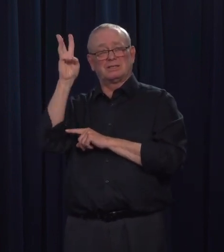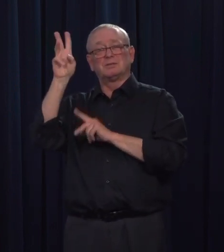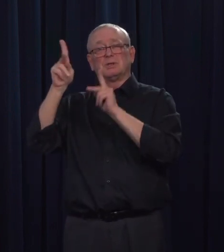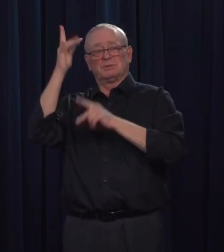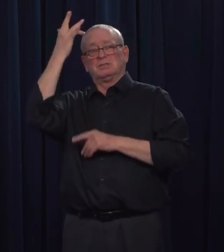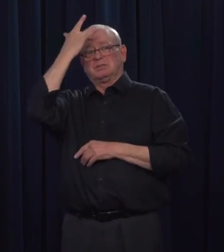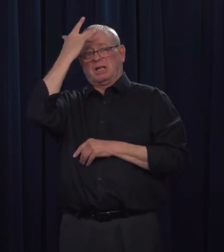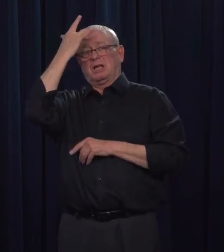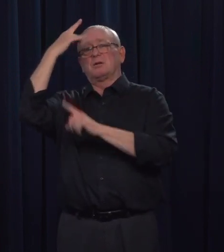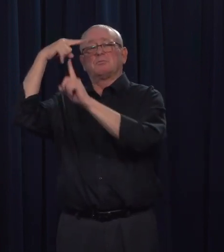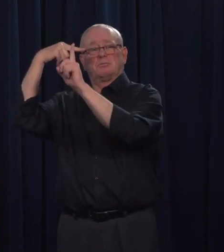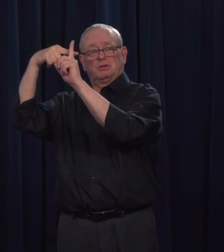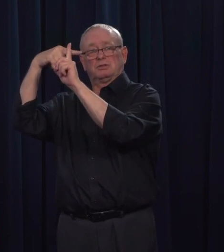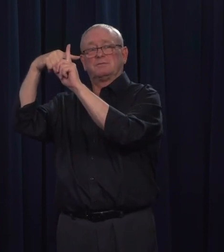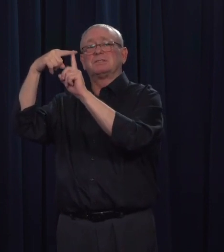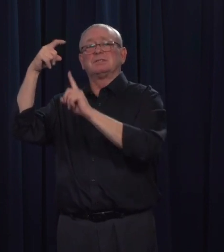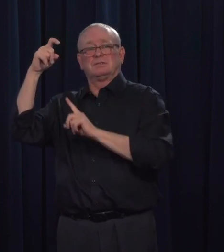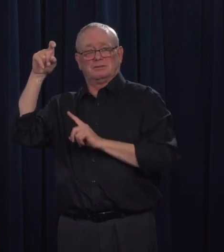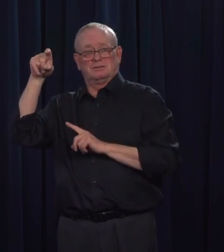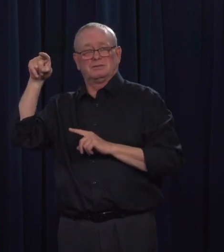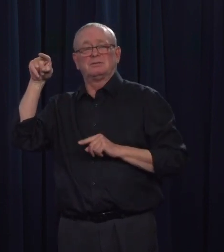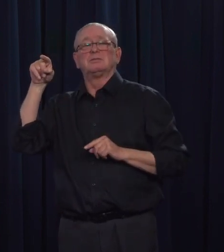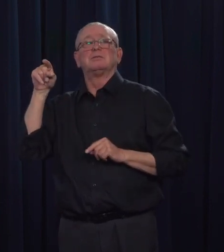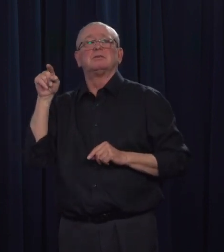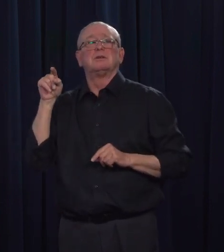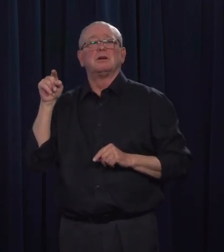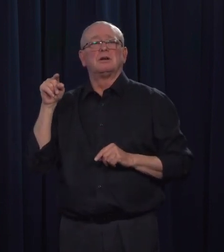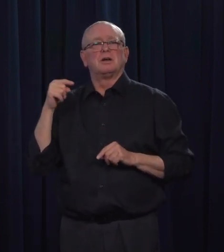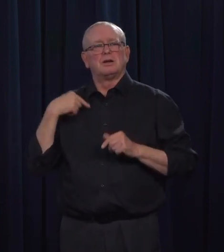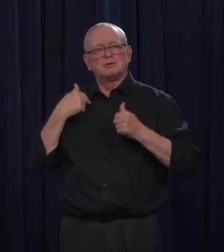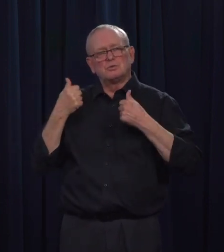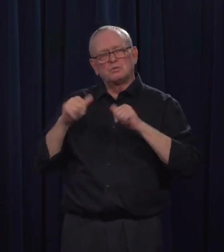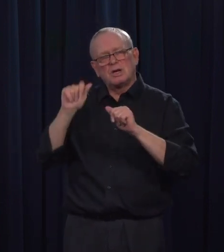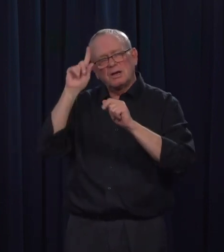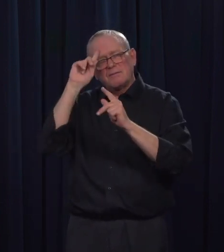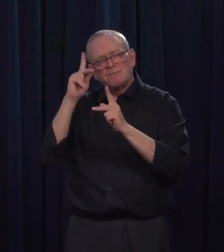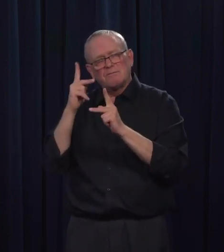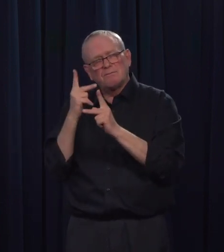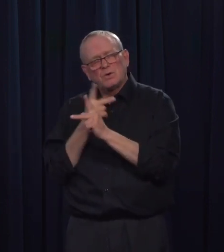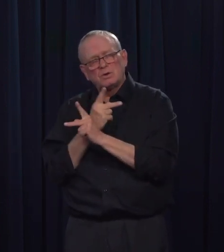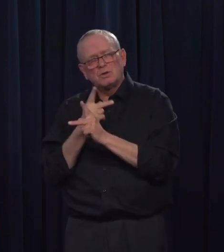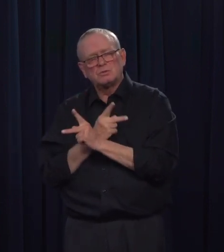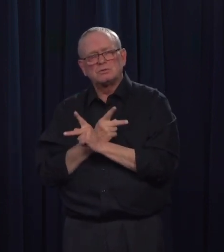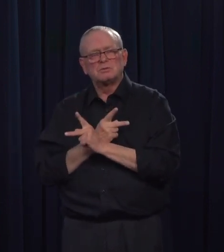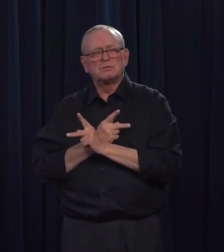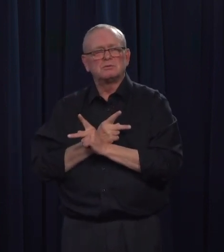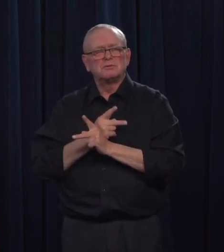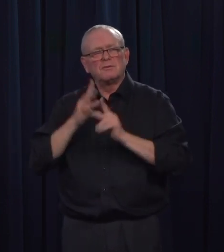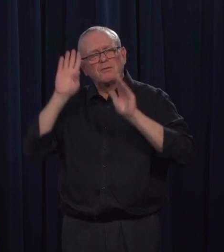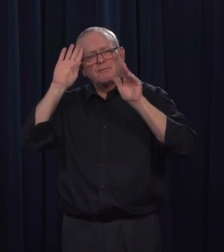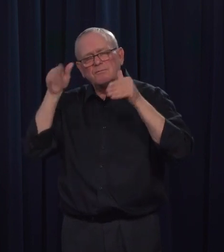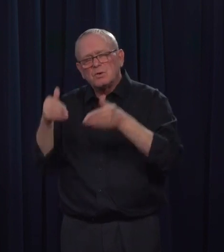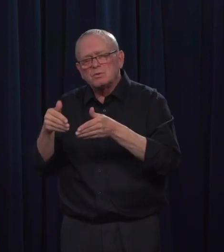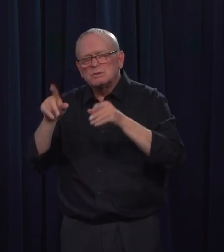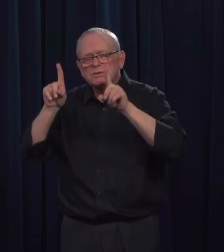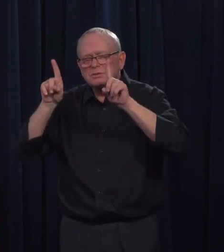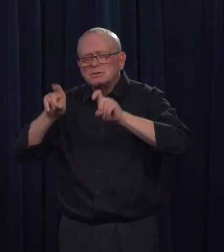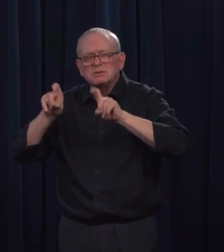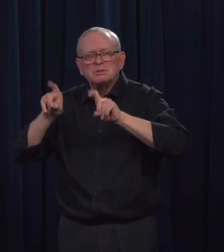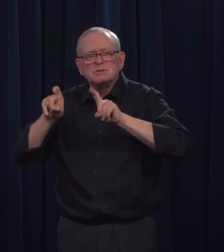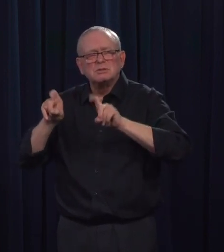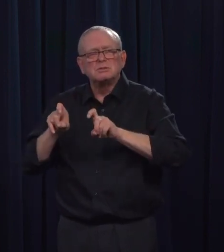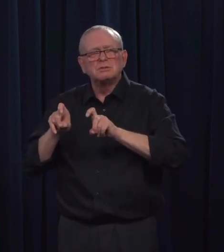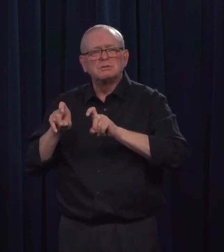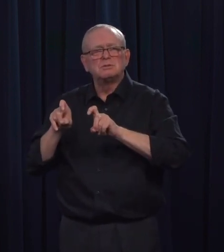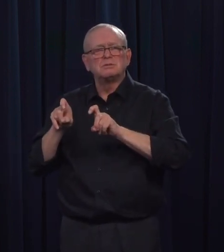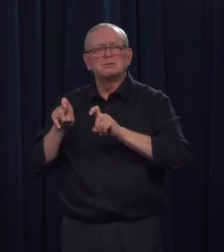trying to get a better understanding of by the shift in our testing, that will drive even more cases in the ICU